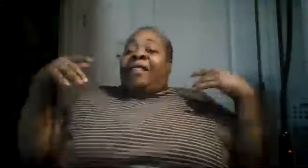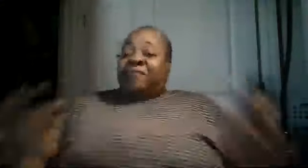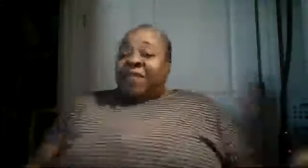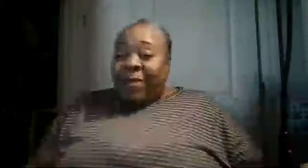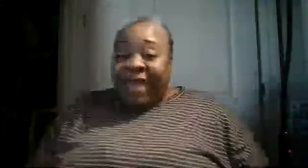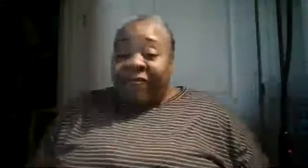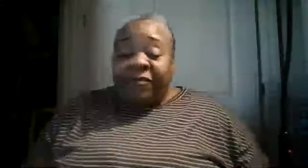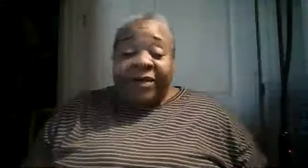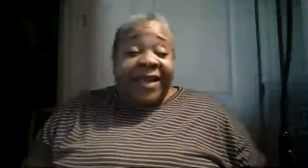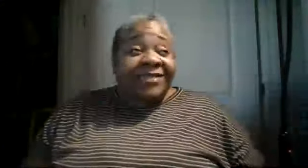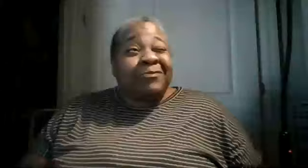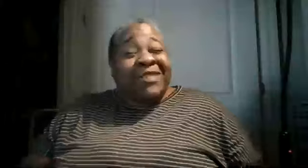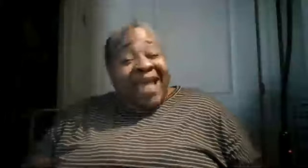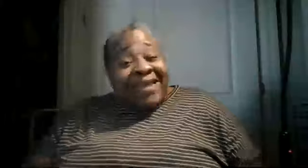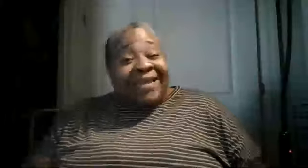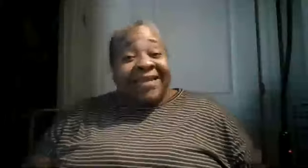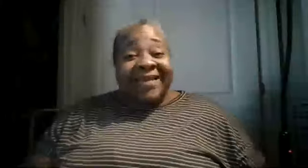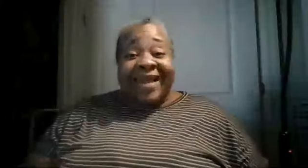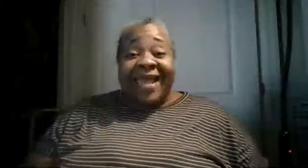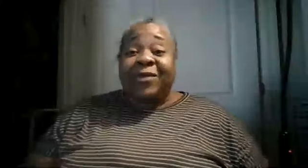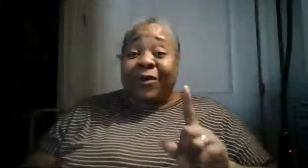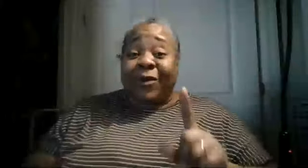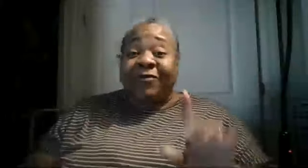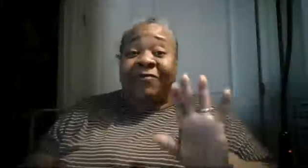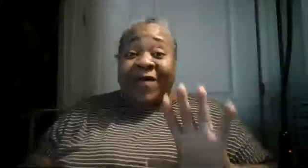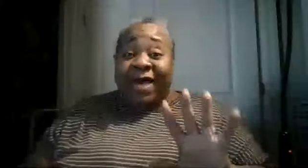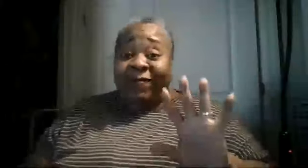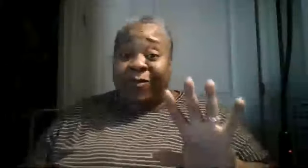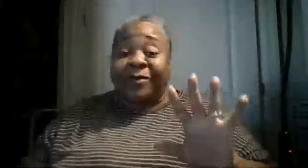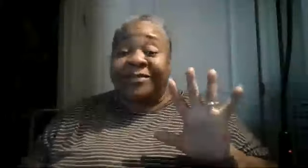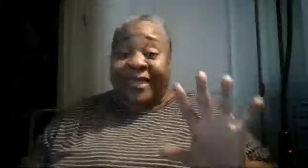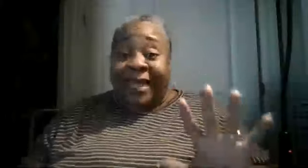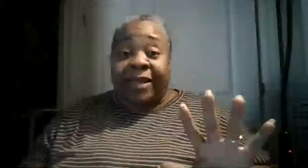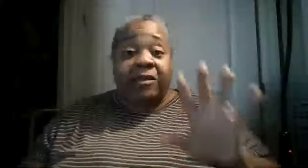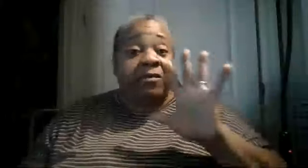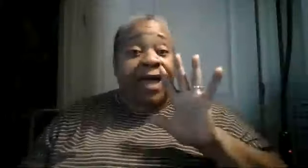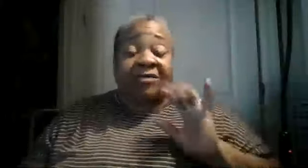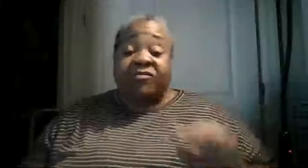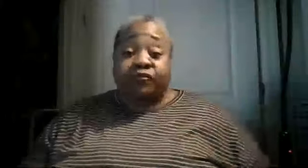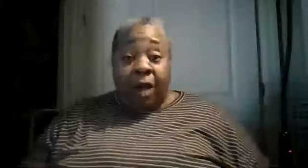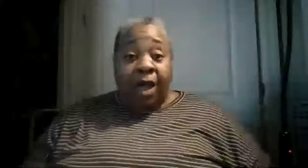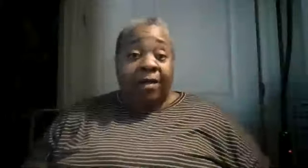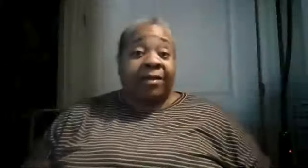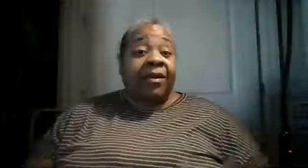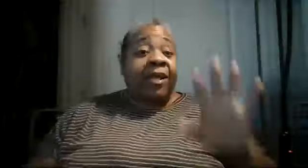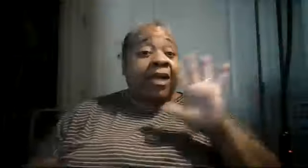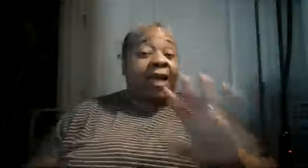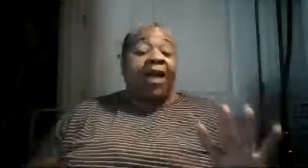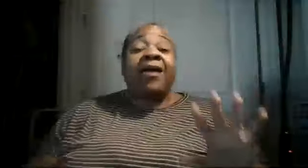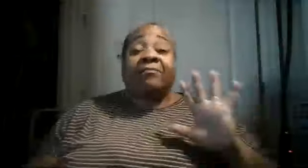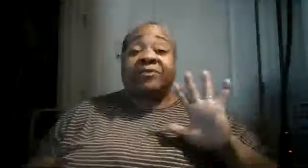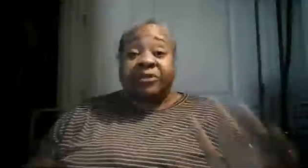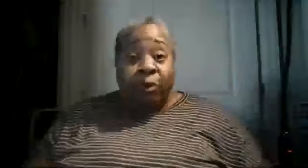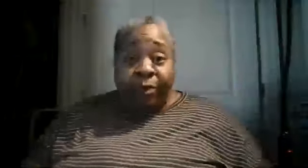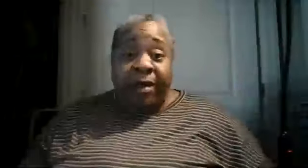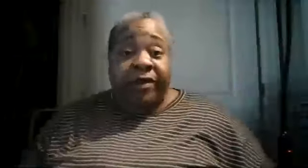There we have it for today. So technically today you learned 5 words again. You guys rock. I am so proud of